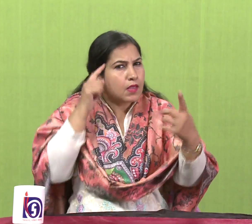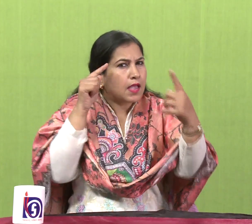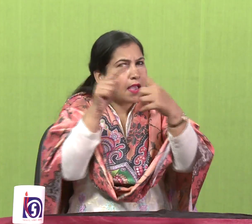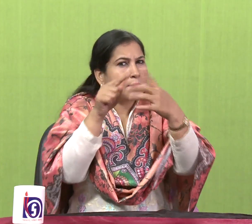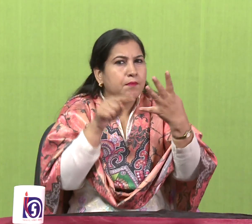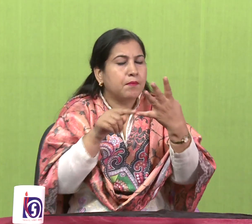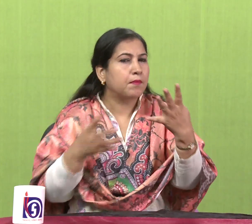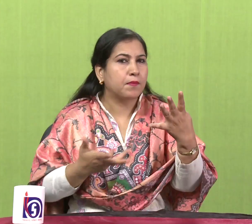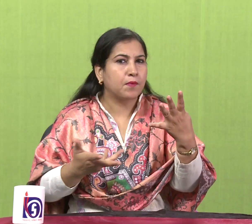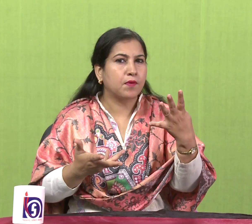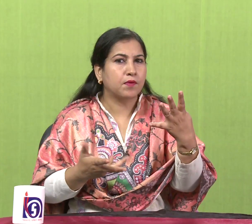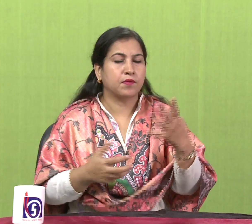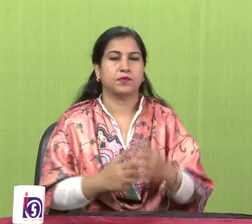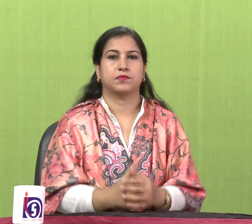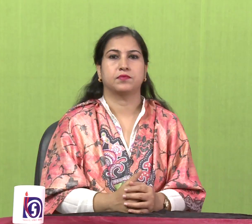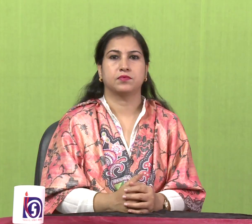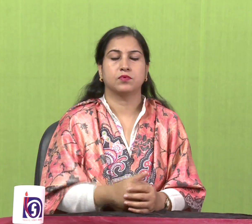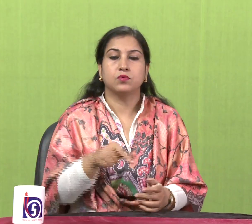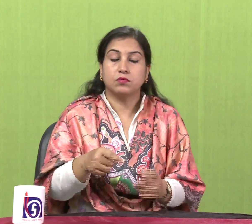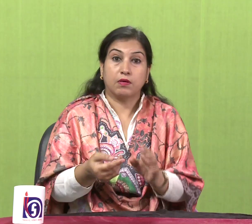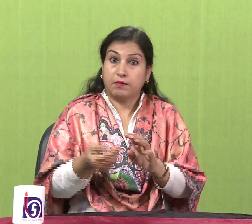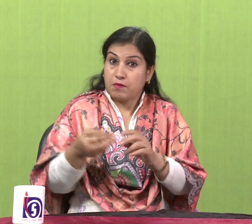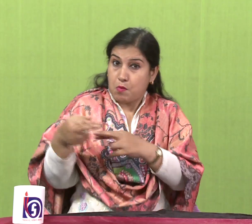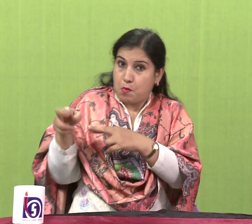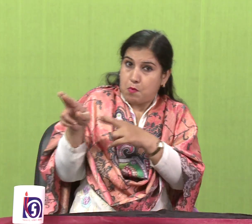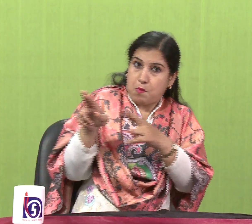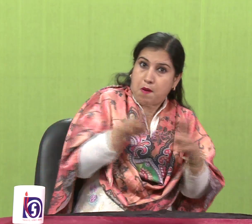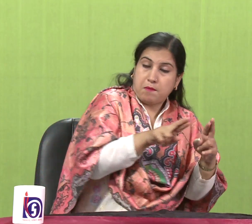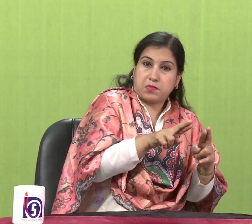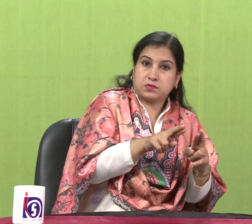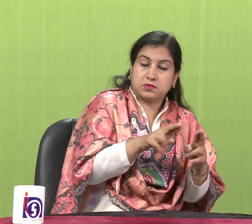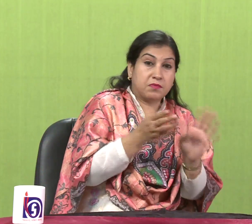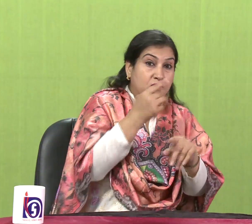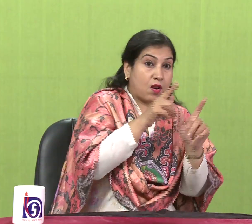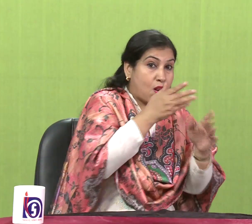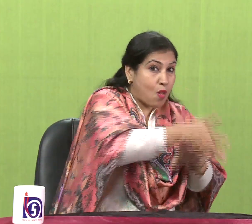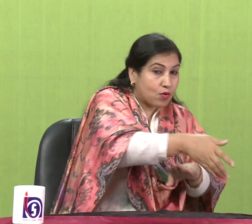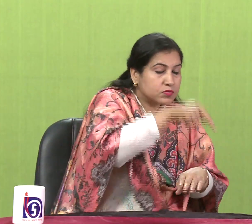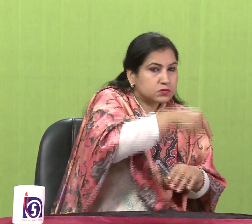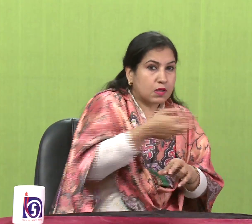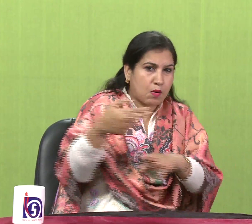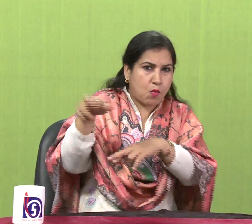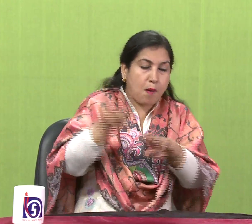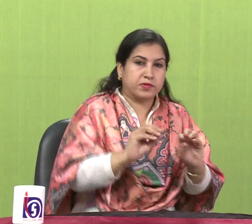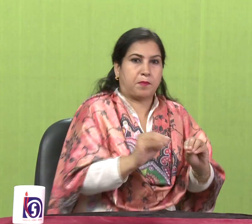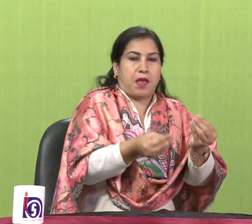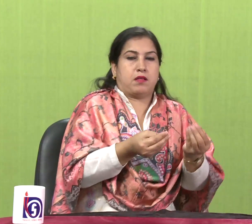pass is to restore the affected area to its previous condition.